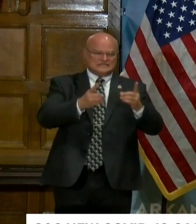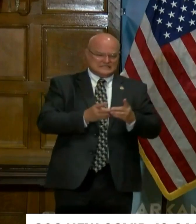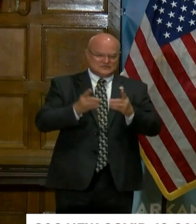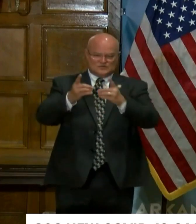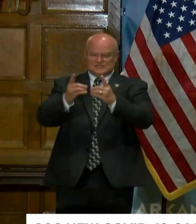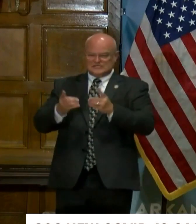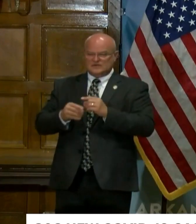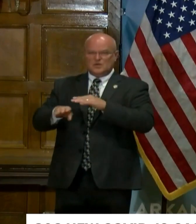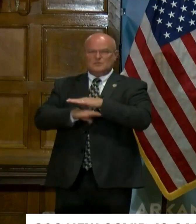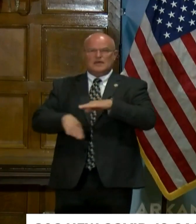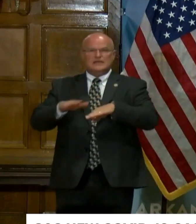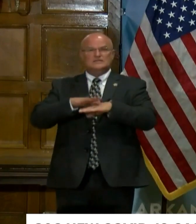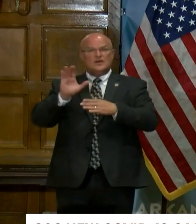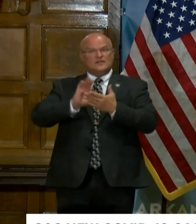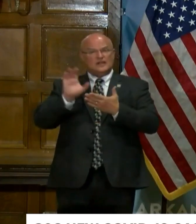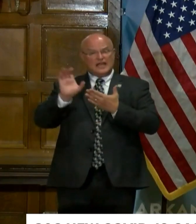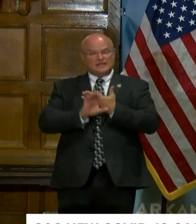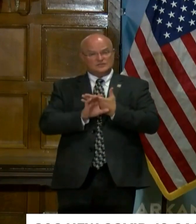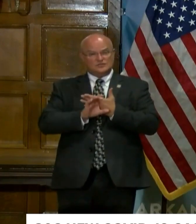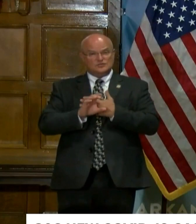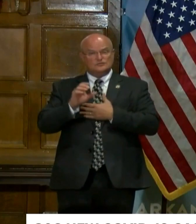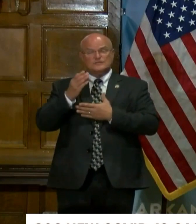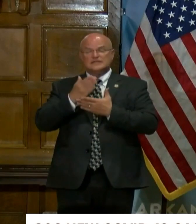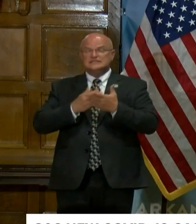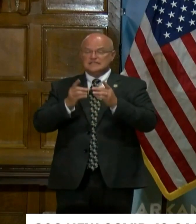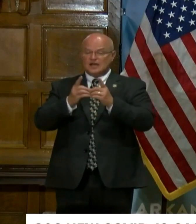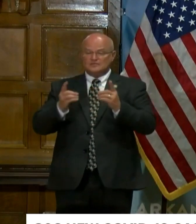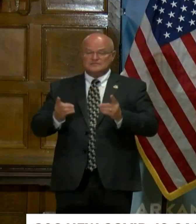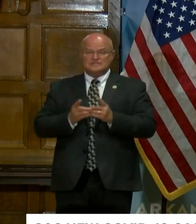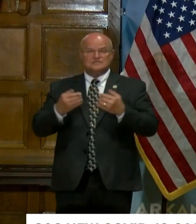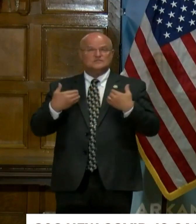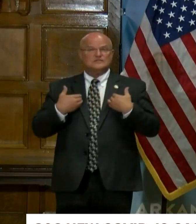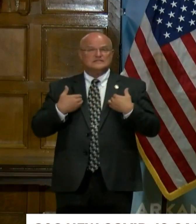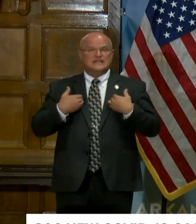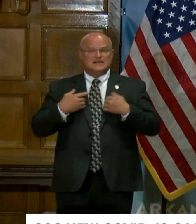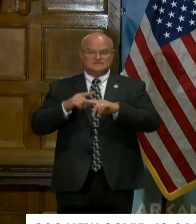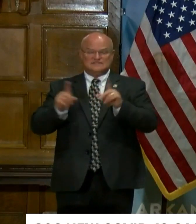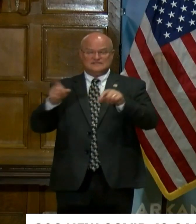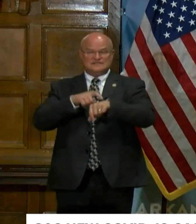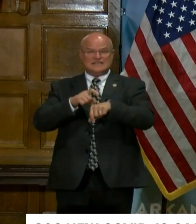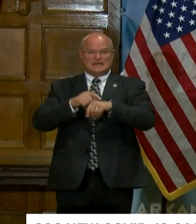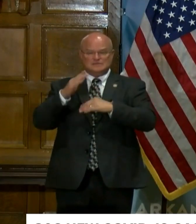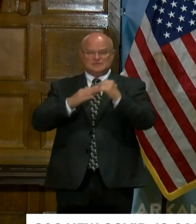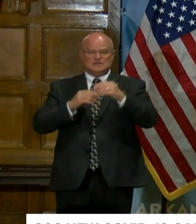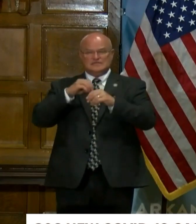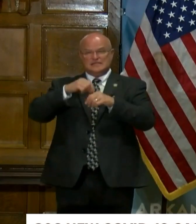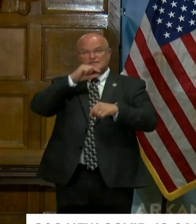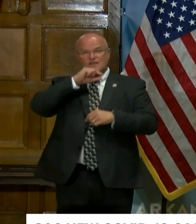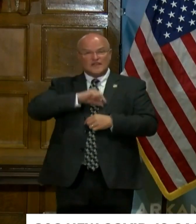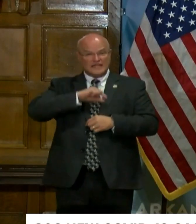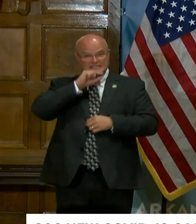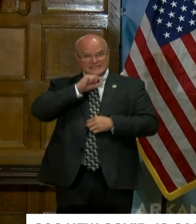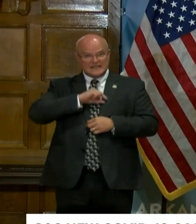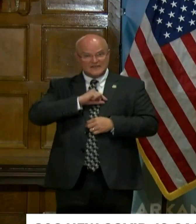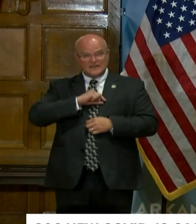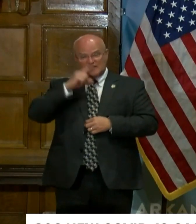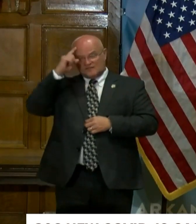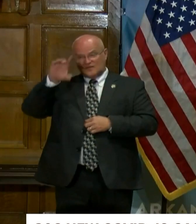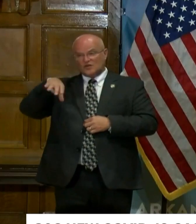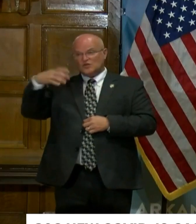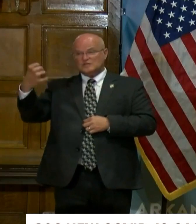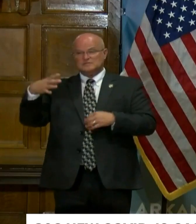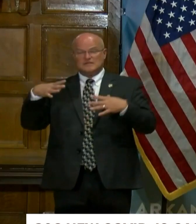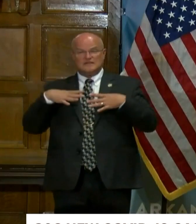based on their calendar. Some districts have different times built in for Thanksgiving, for